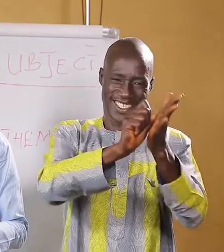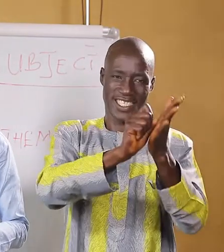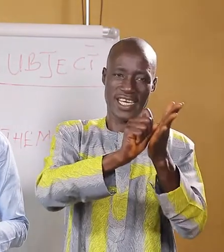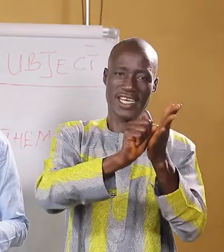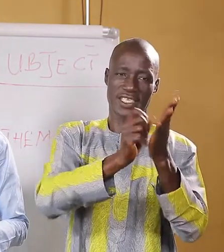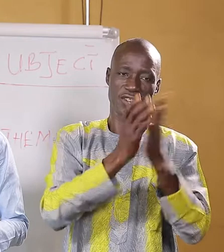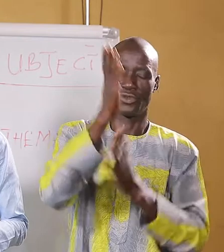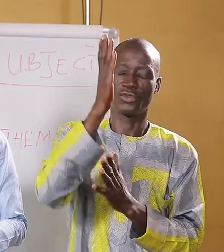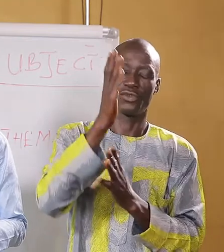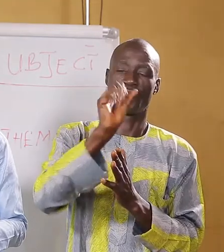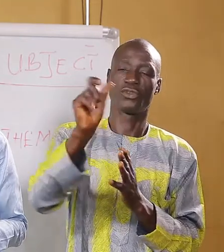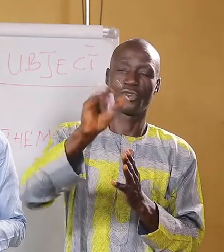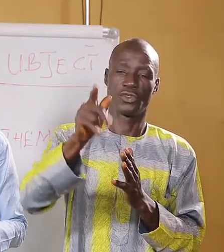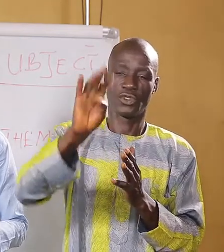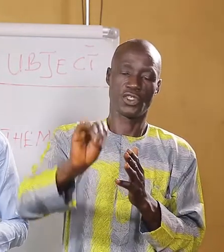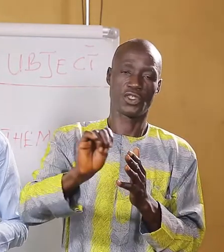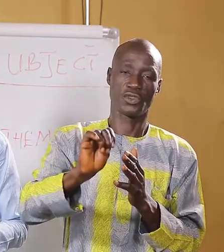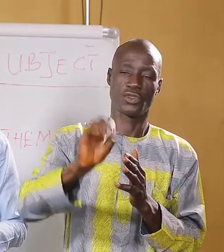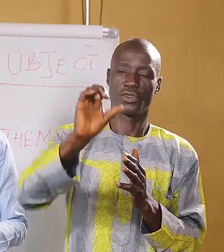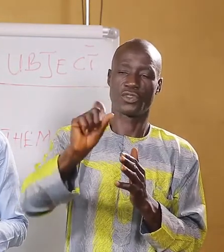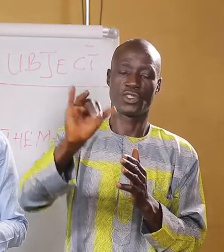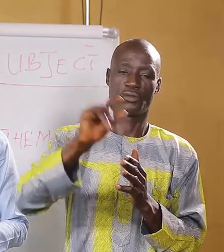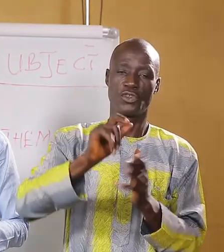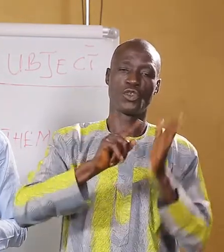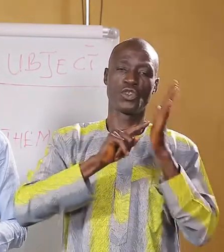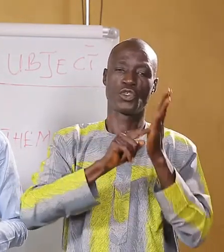express it mathematically using a symbol.